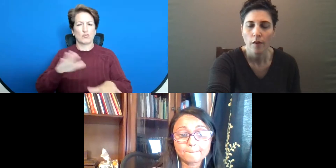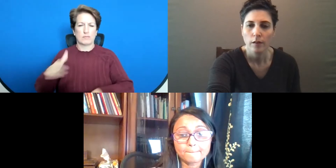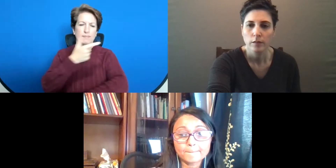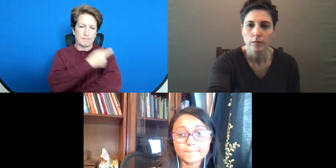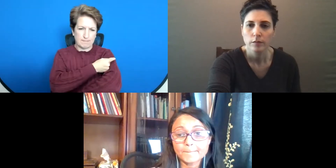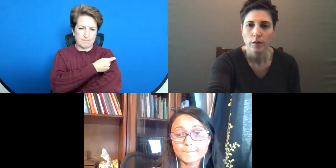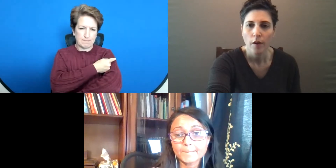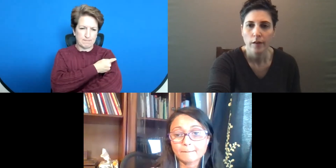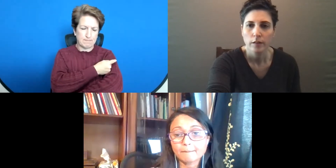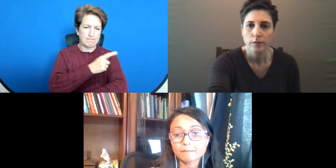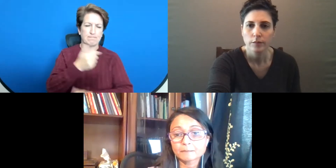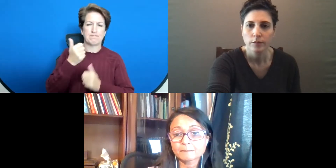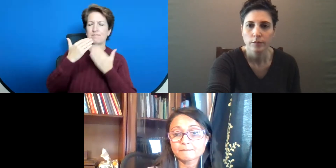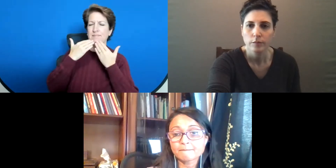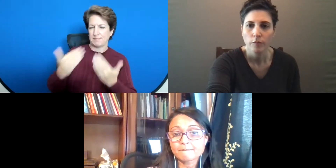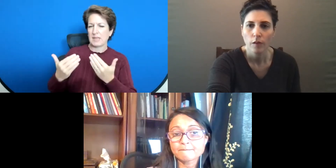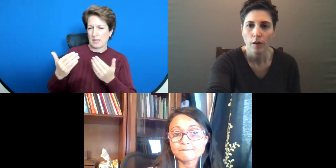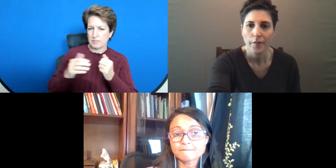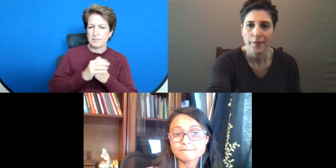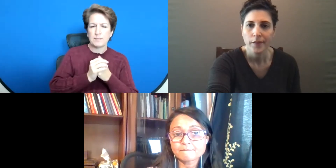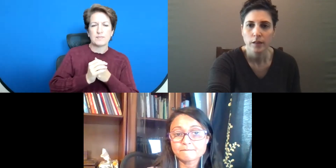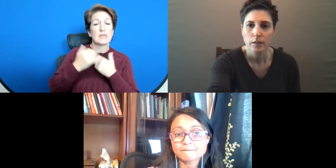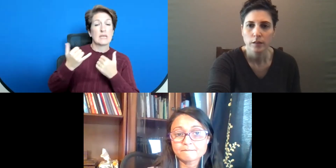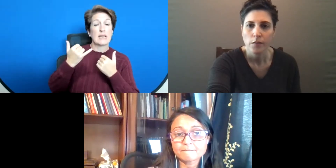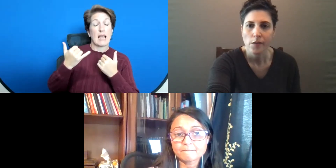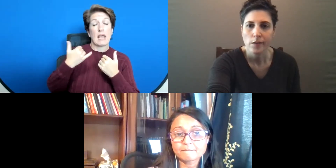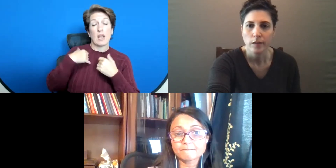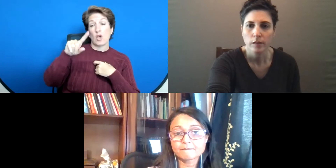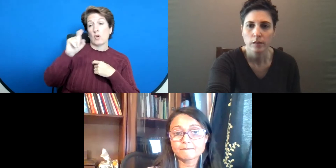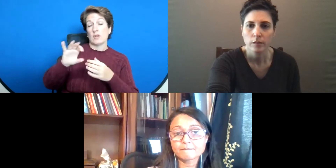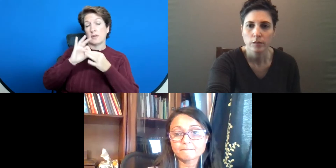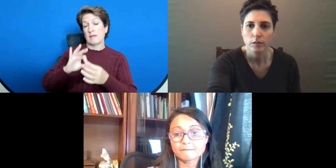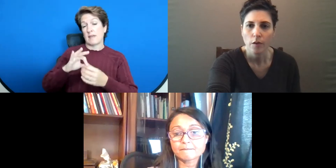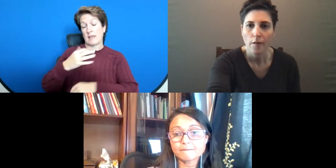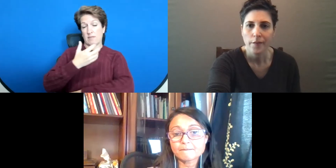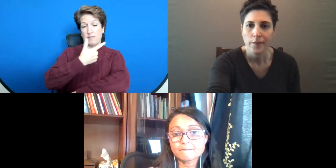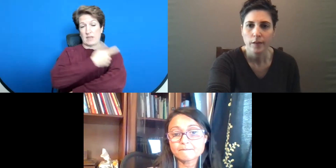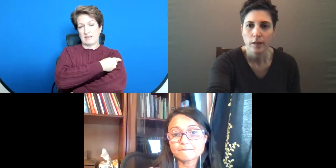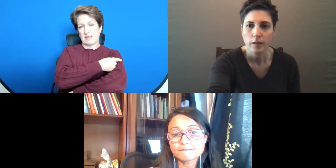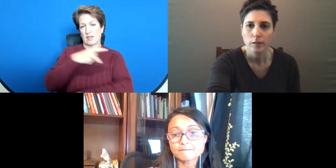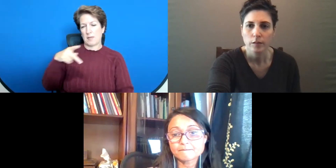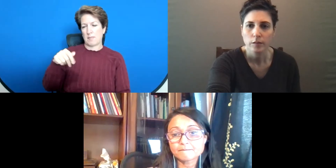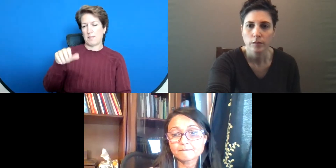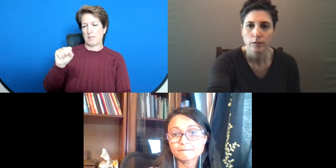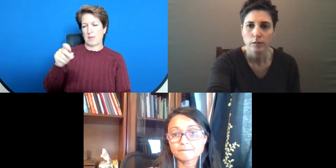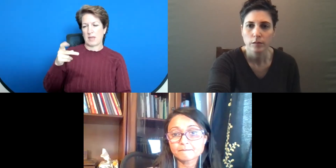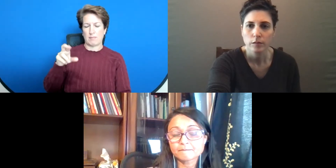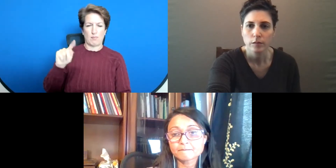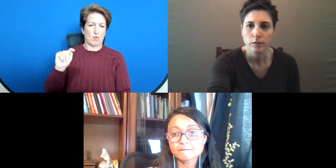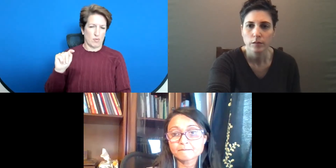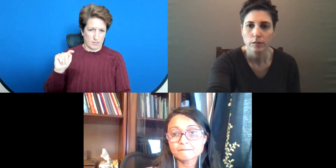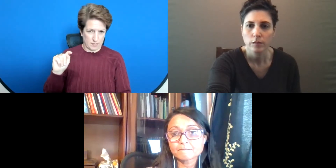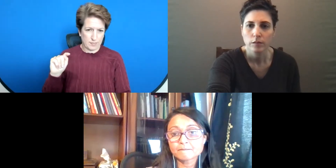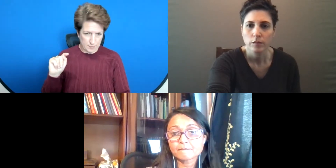you. The next set of questions is around vaccination passports. So another kind of new occurrence in the